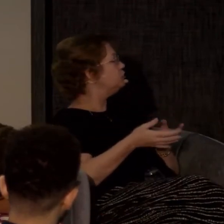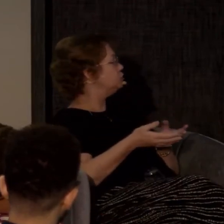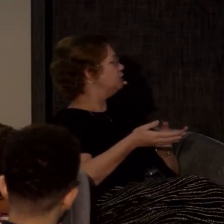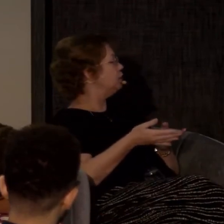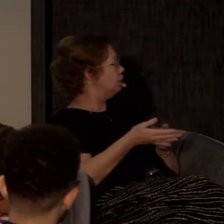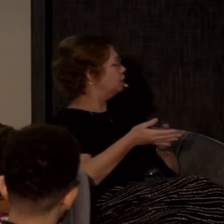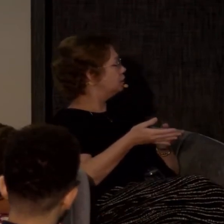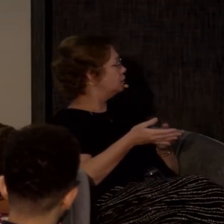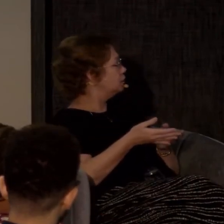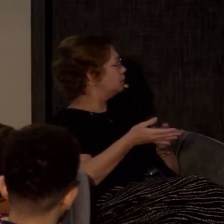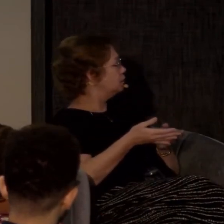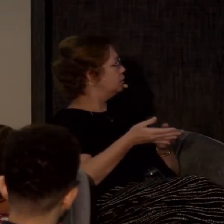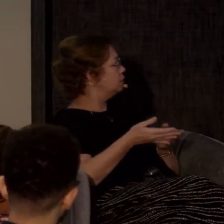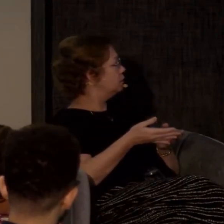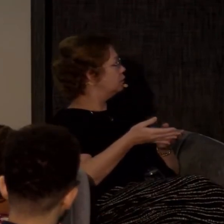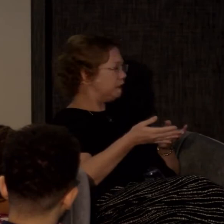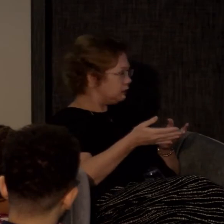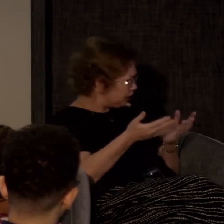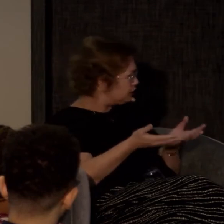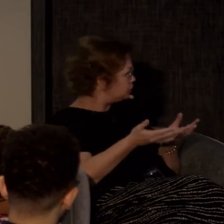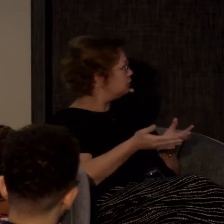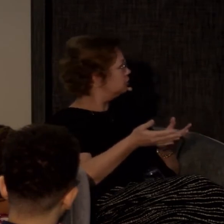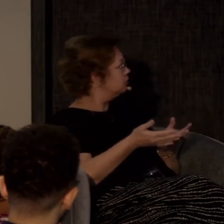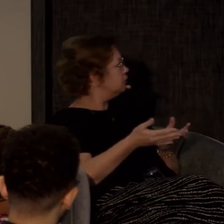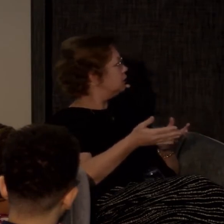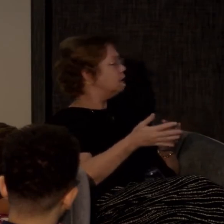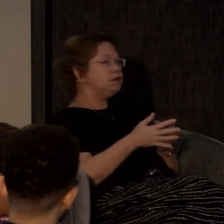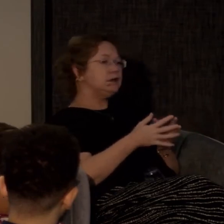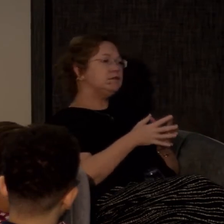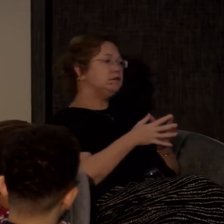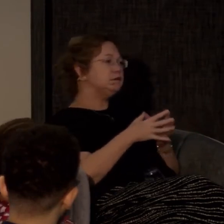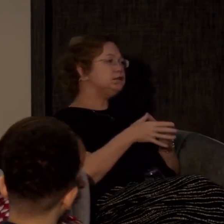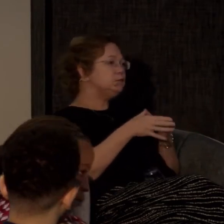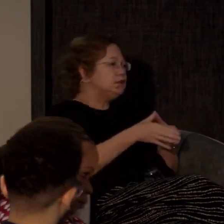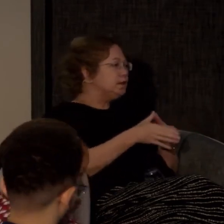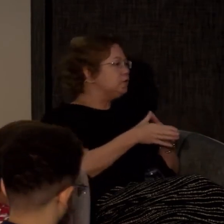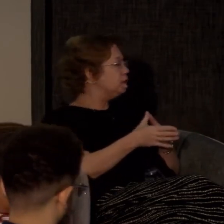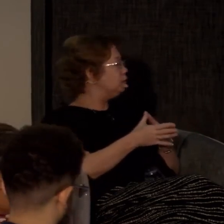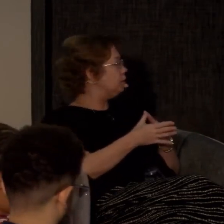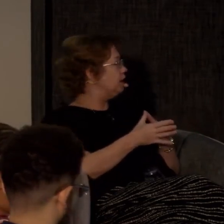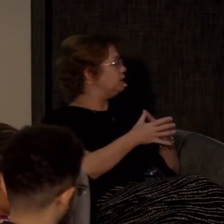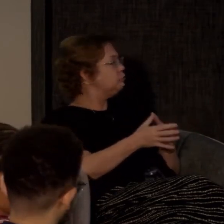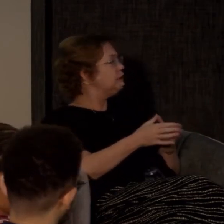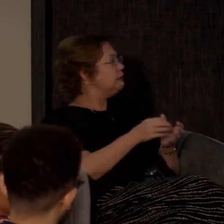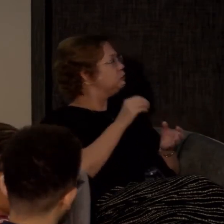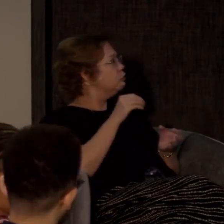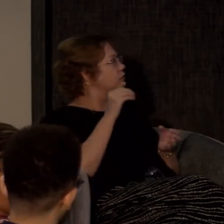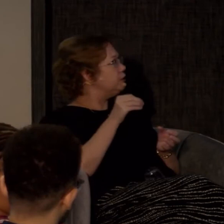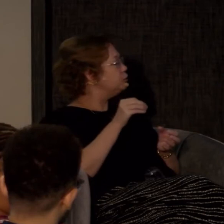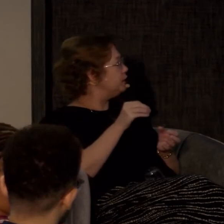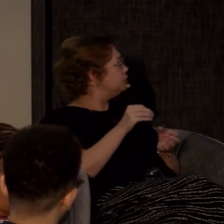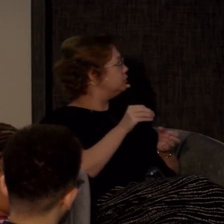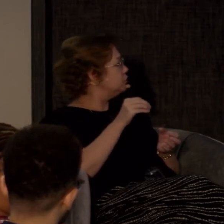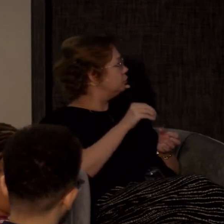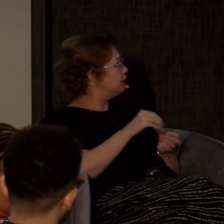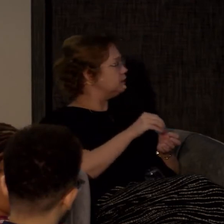choose it to be there. We can change it. And I think that's the level where we are at. If we get to more